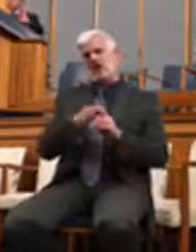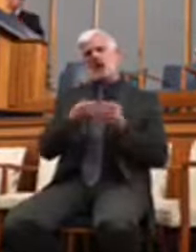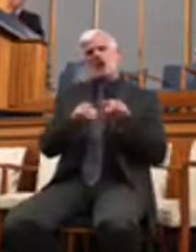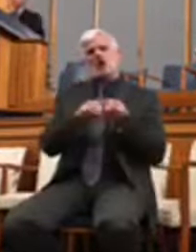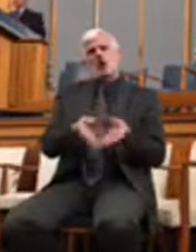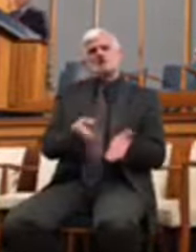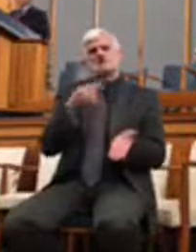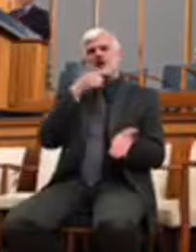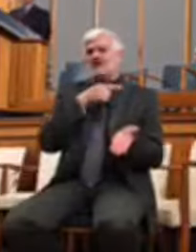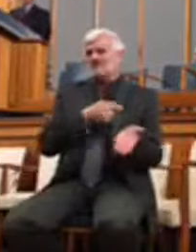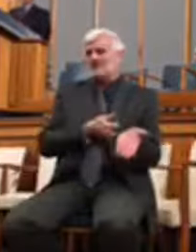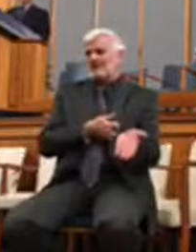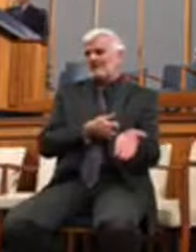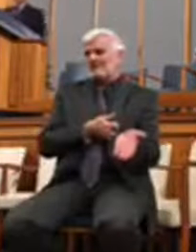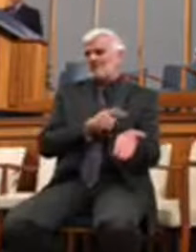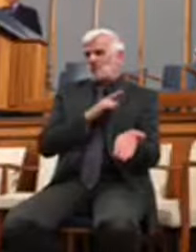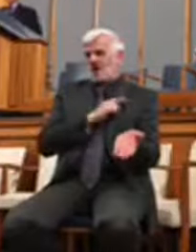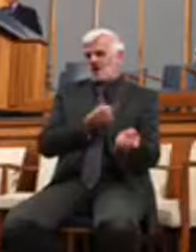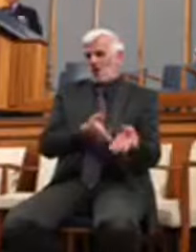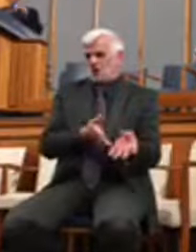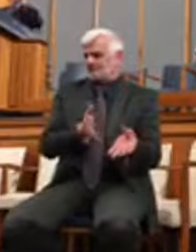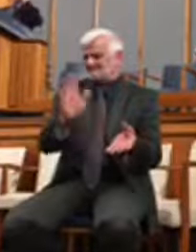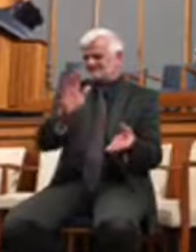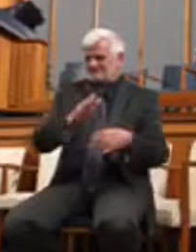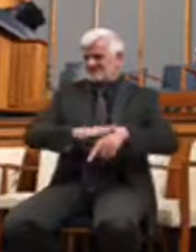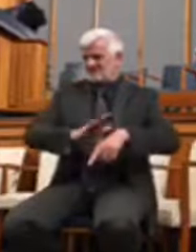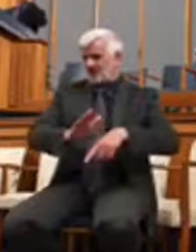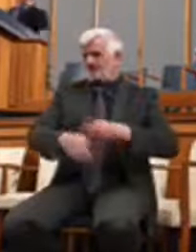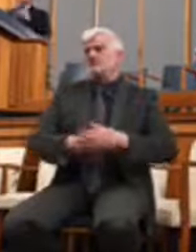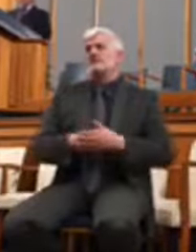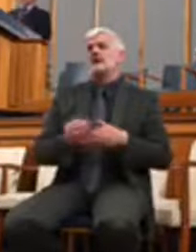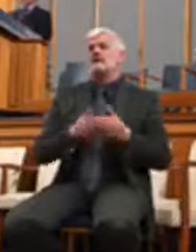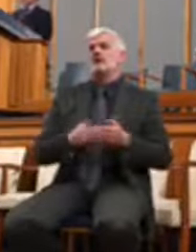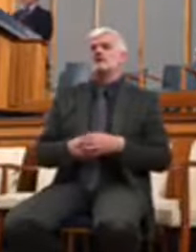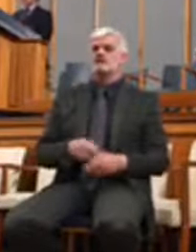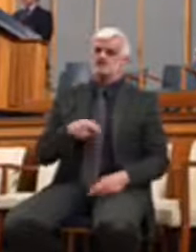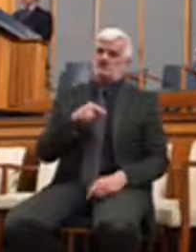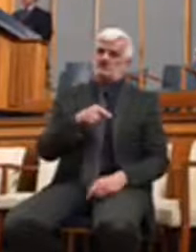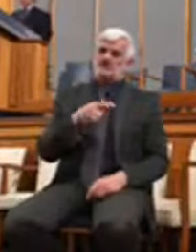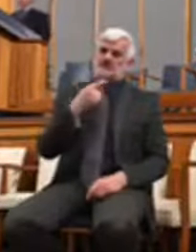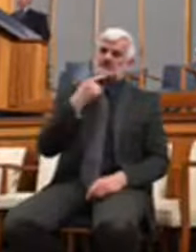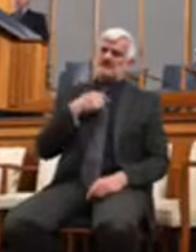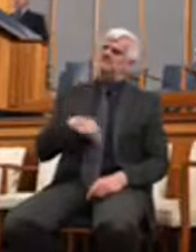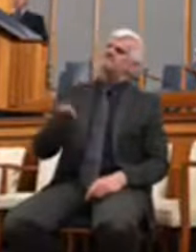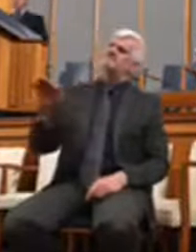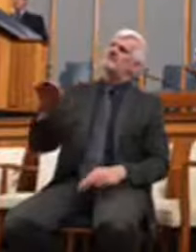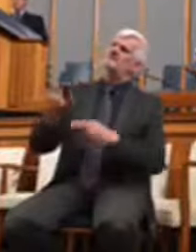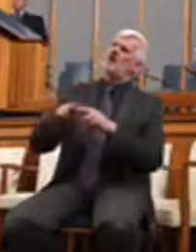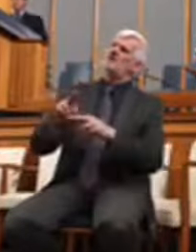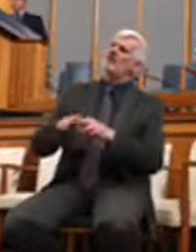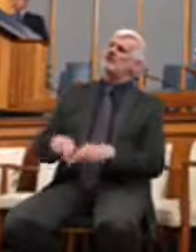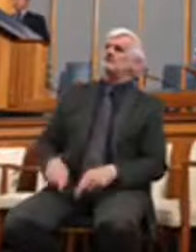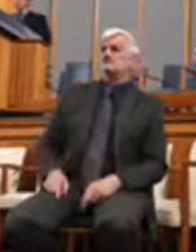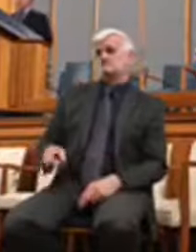to explain to you why he's called prodigal, but this is a young man who said, "Father, I wish you were